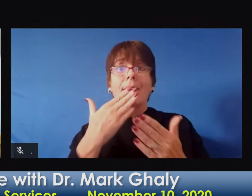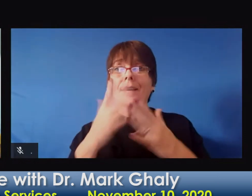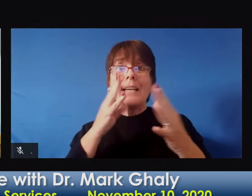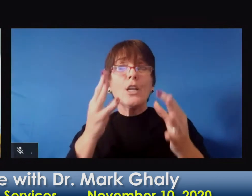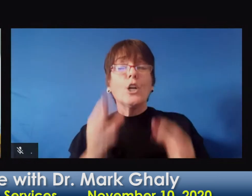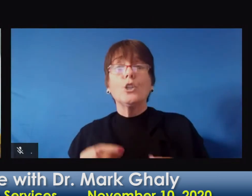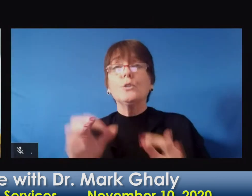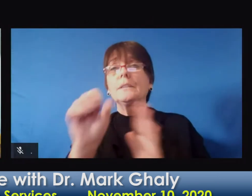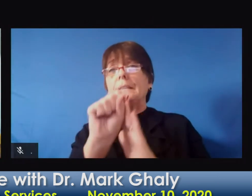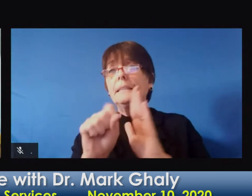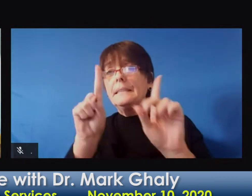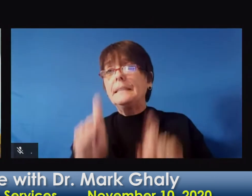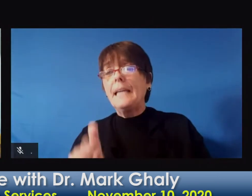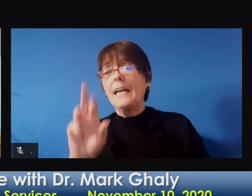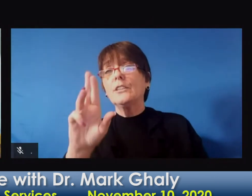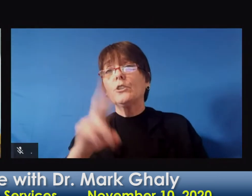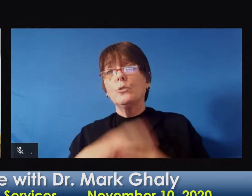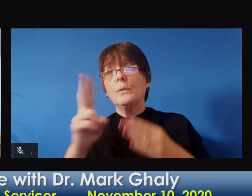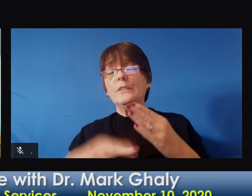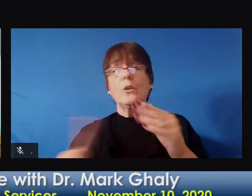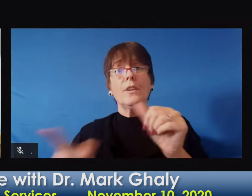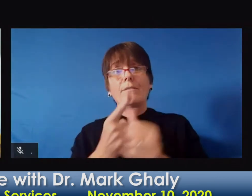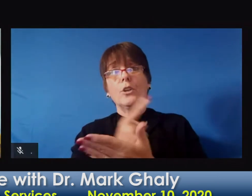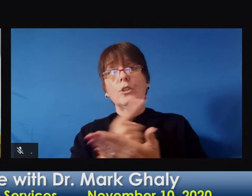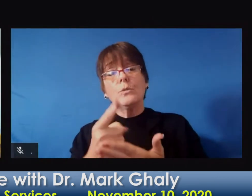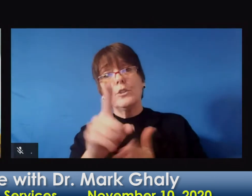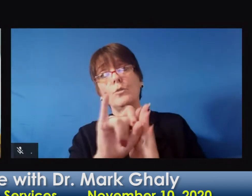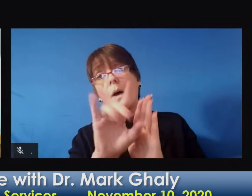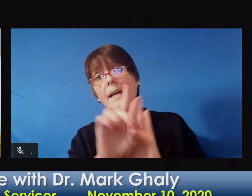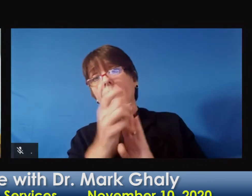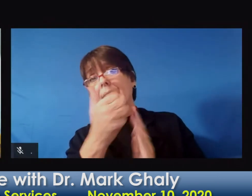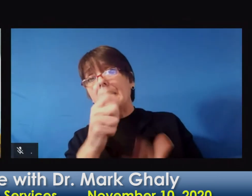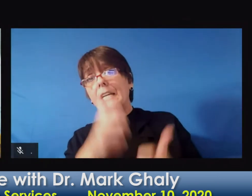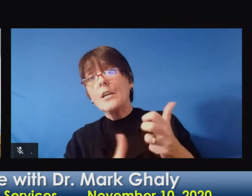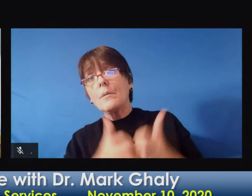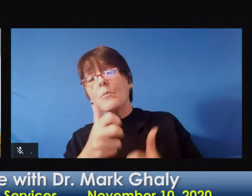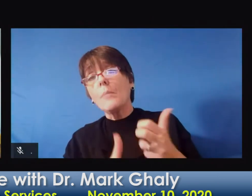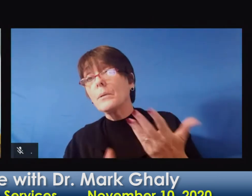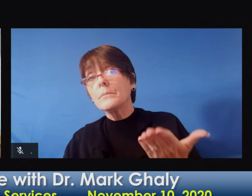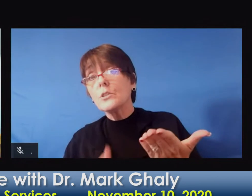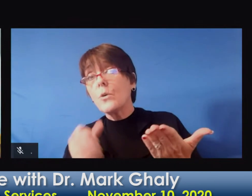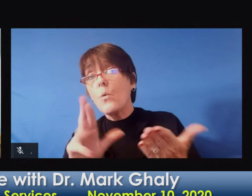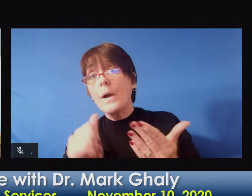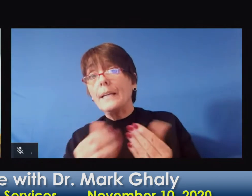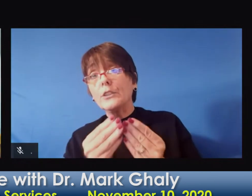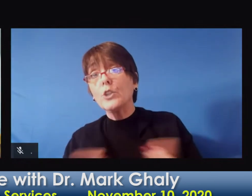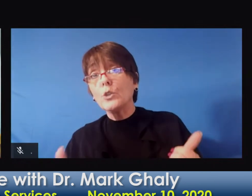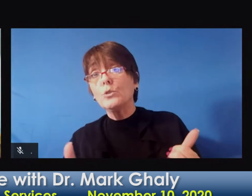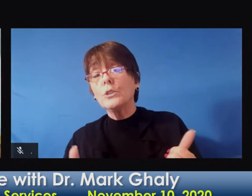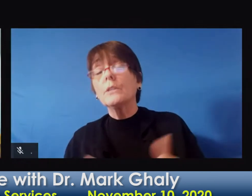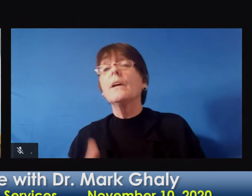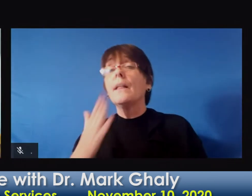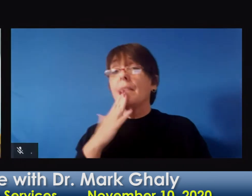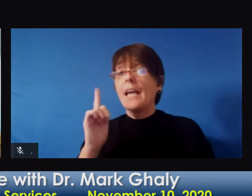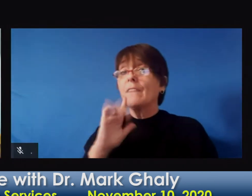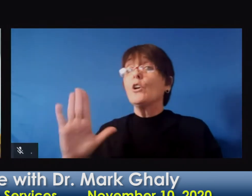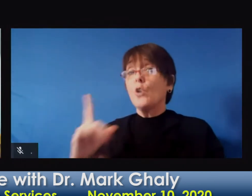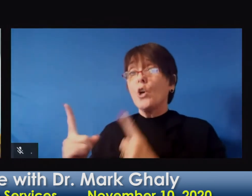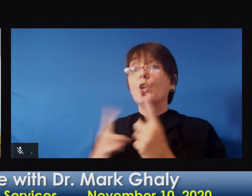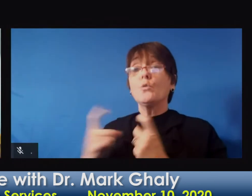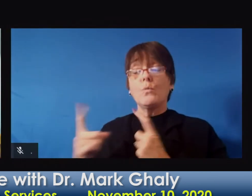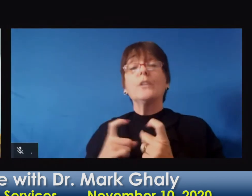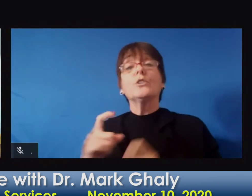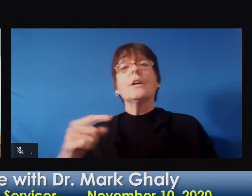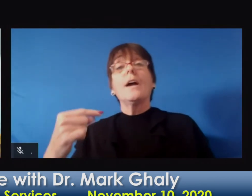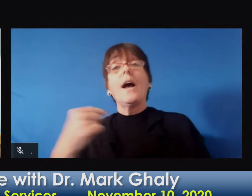state's new lab in its first week. Have you identified a problem or a solution yet? Sure. So thank you for all the questions. So look, I'm